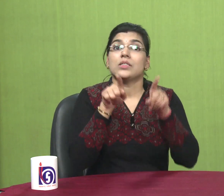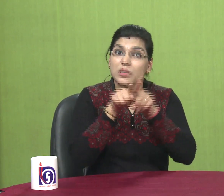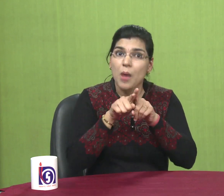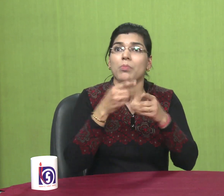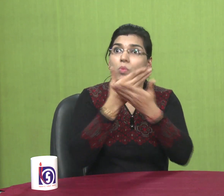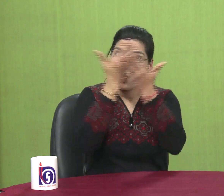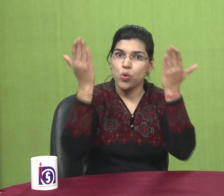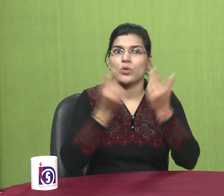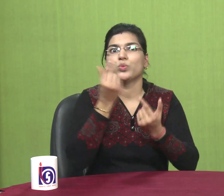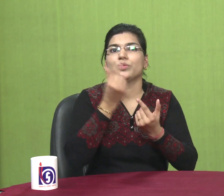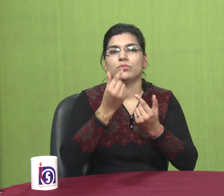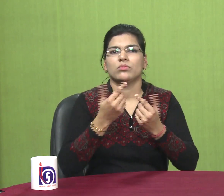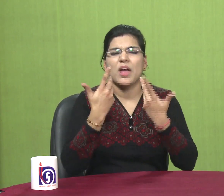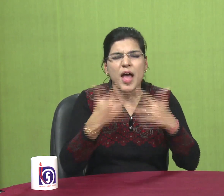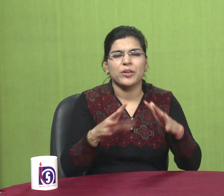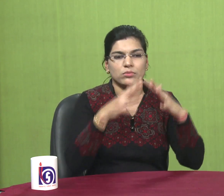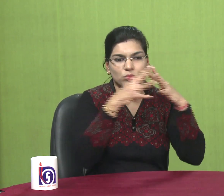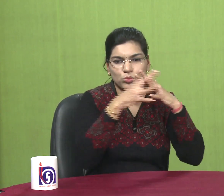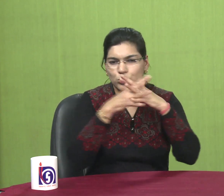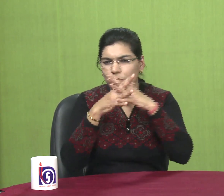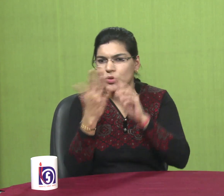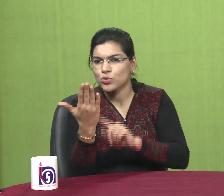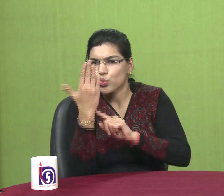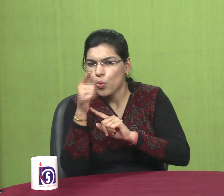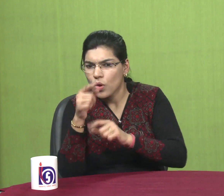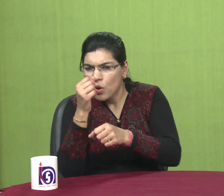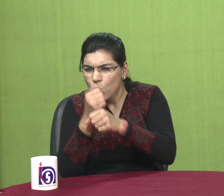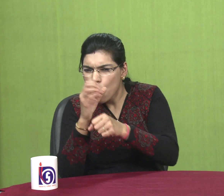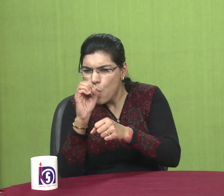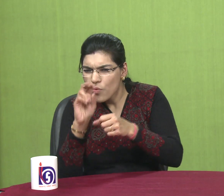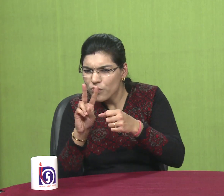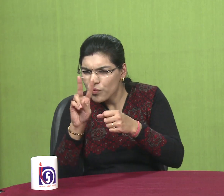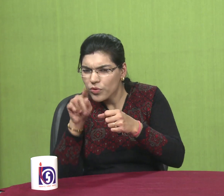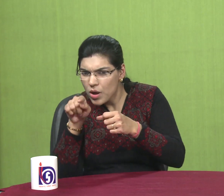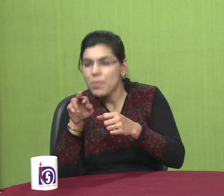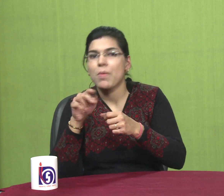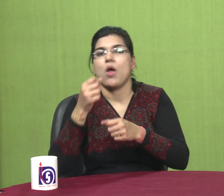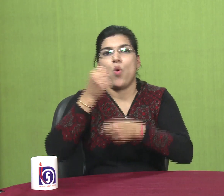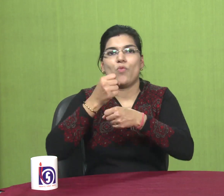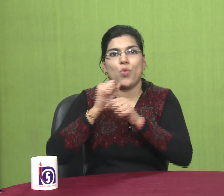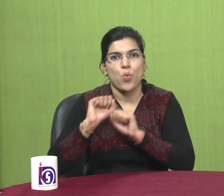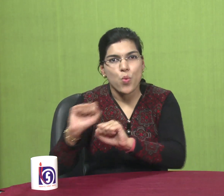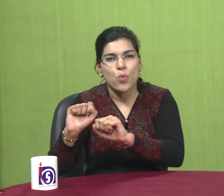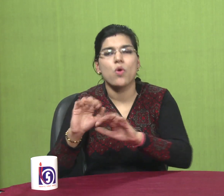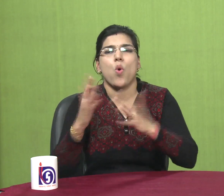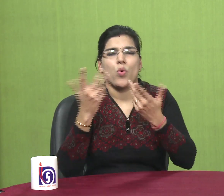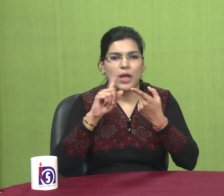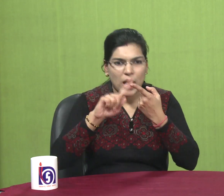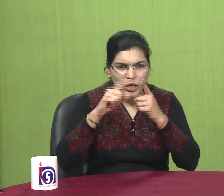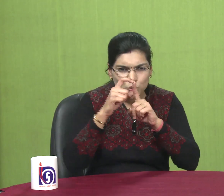After understanding all these domains, next time when you see a